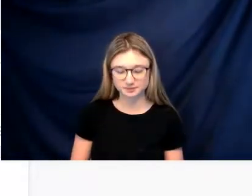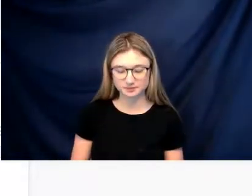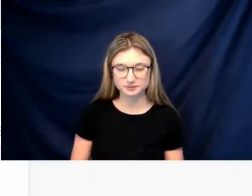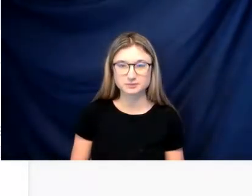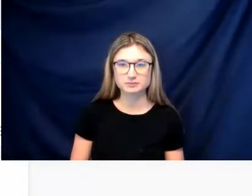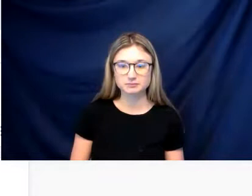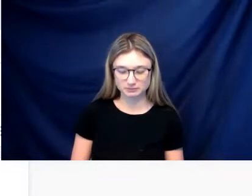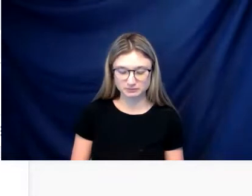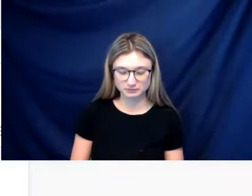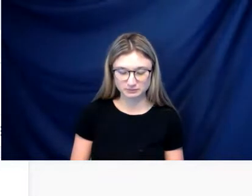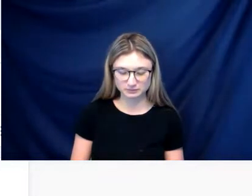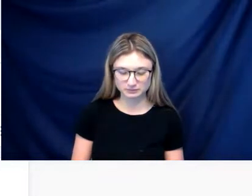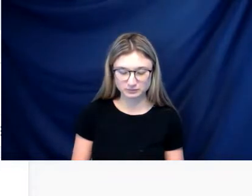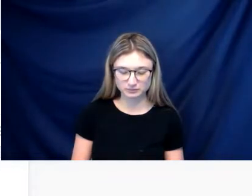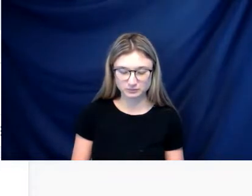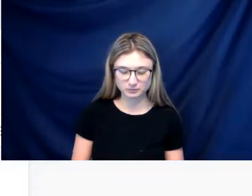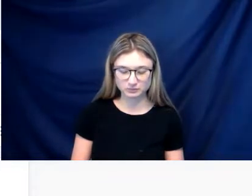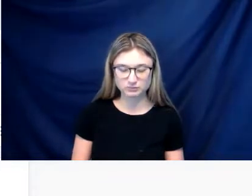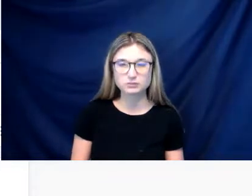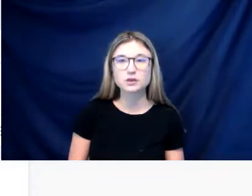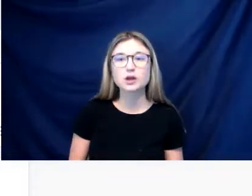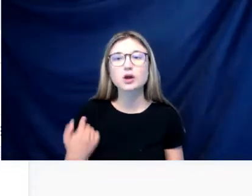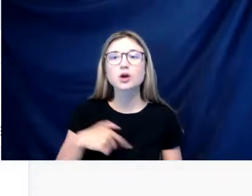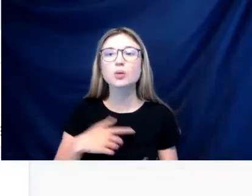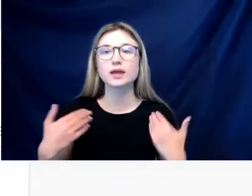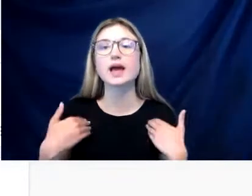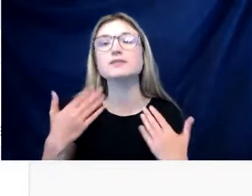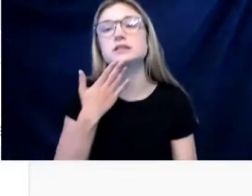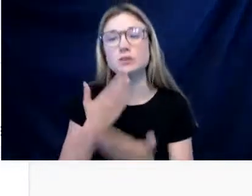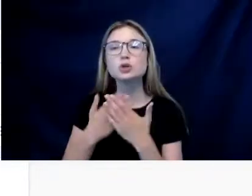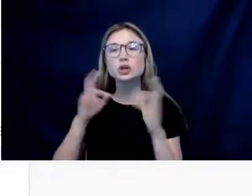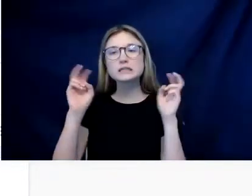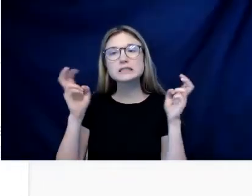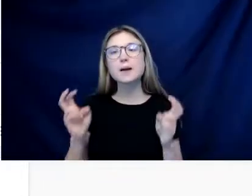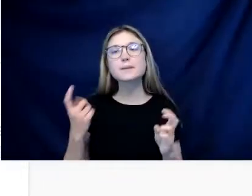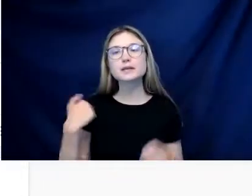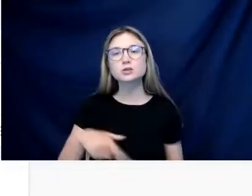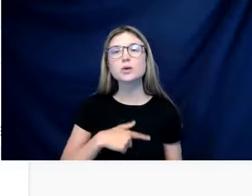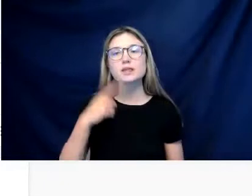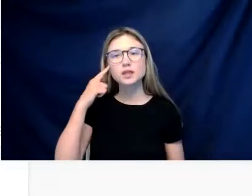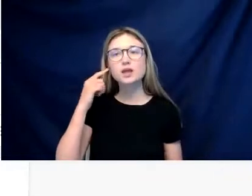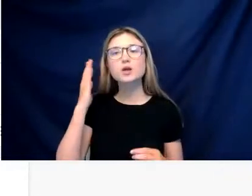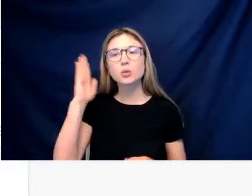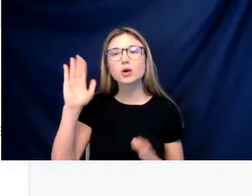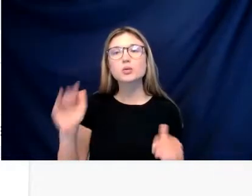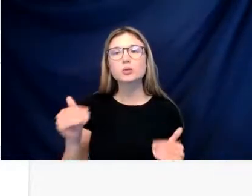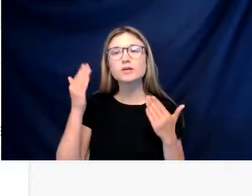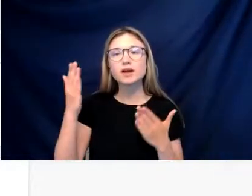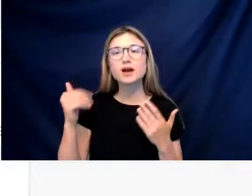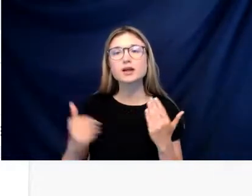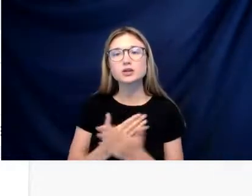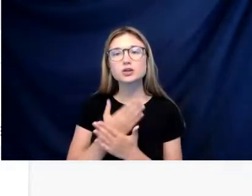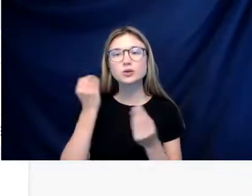have some very good topics, we believe, that will provide some new information and kind of